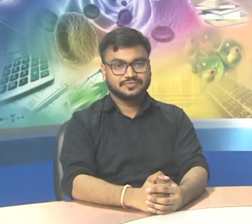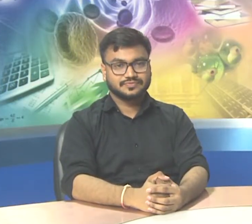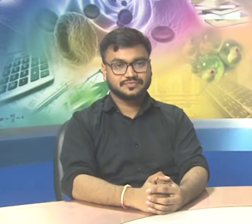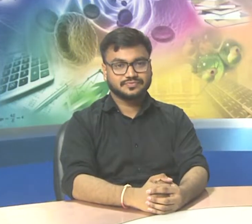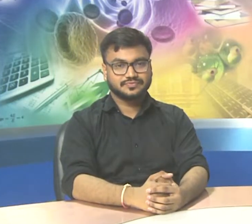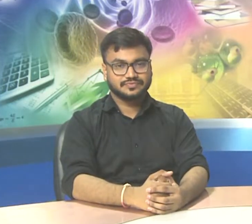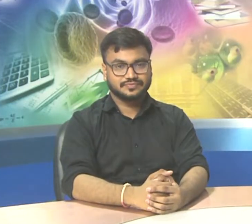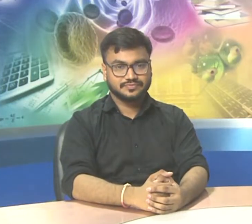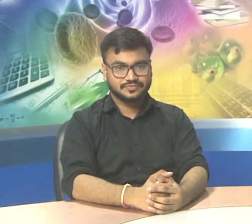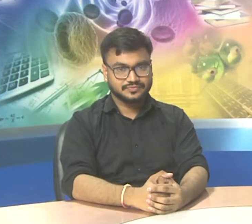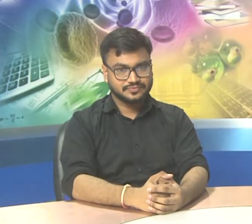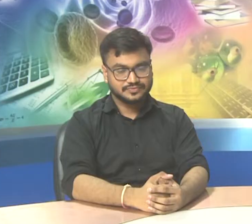nutrients.